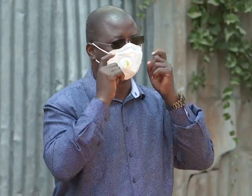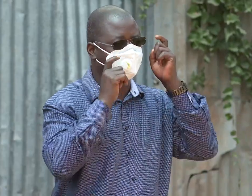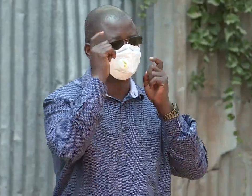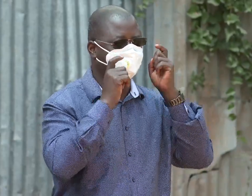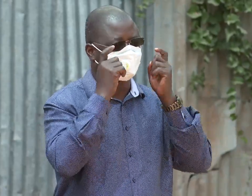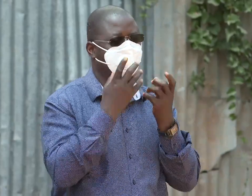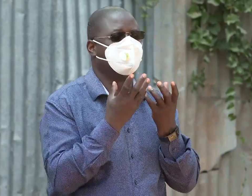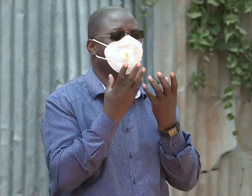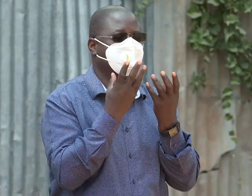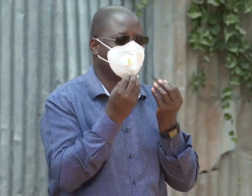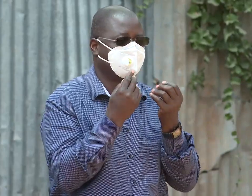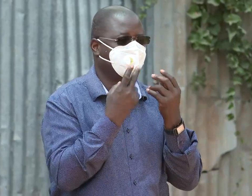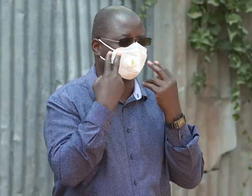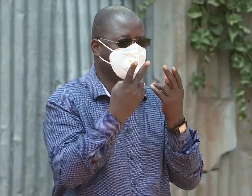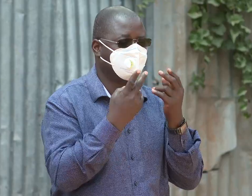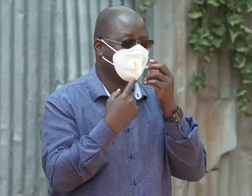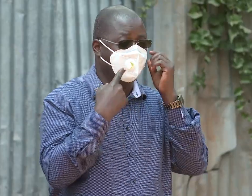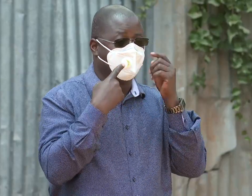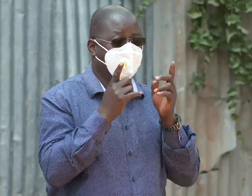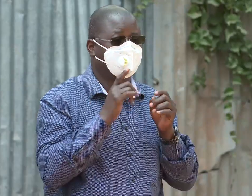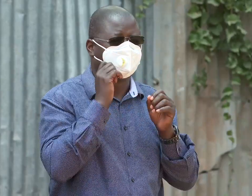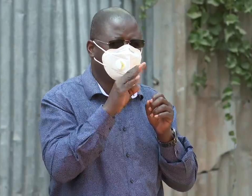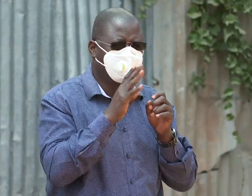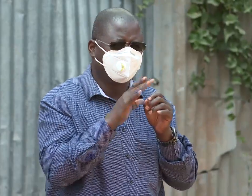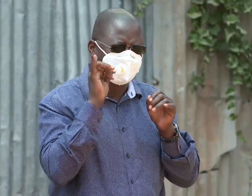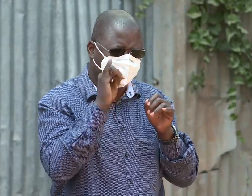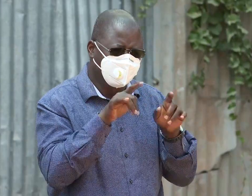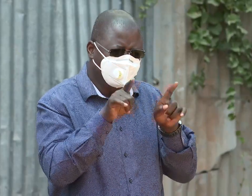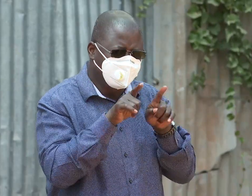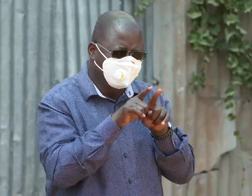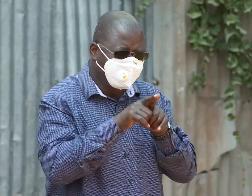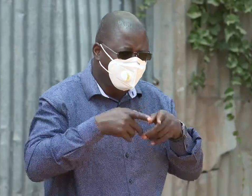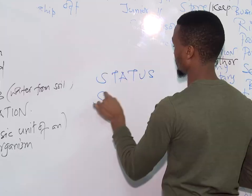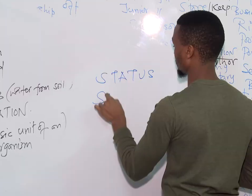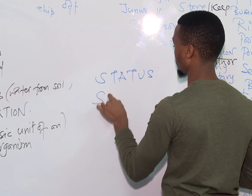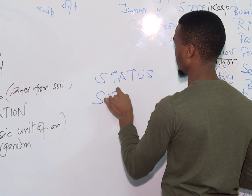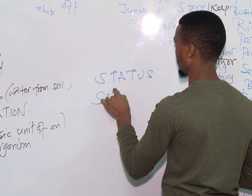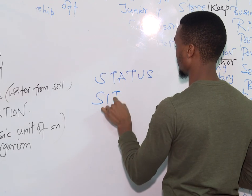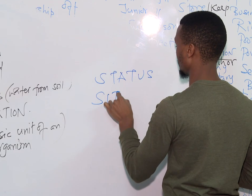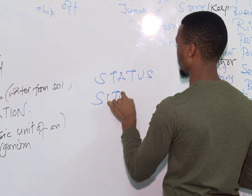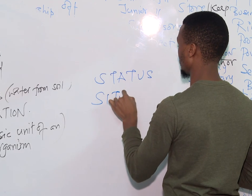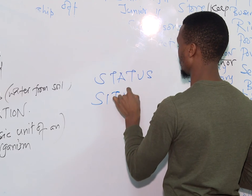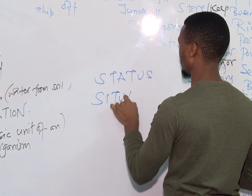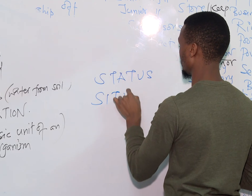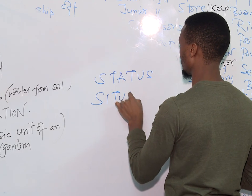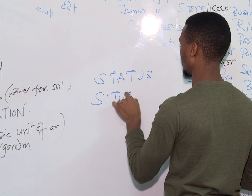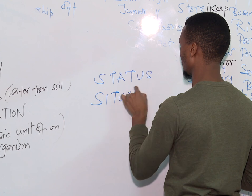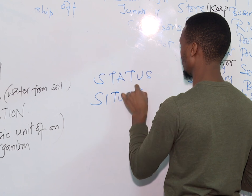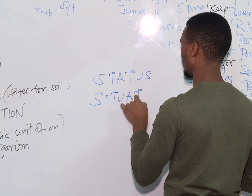You cannot see the facial expressions because with a transparent one, it is easier. What Nixon is talking about